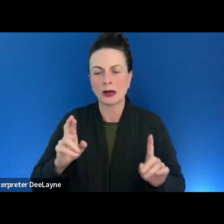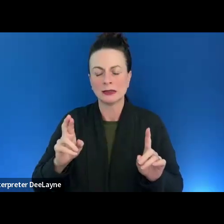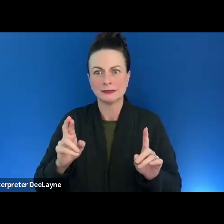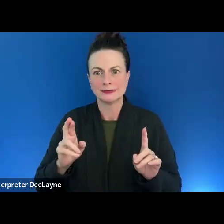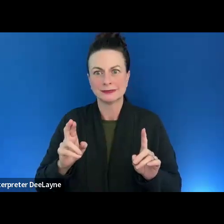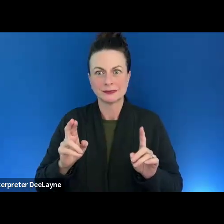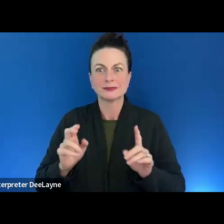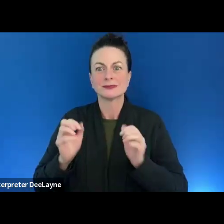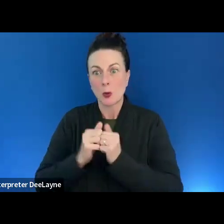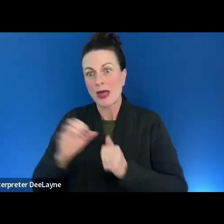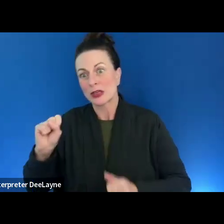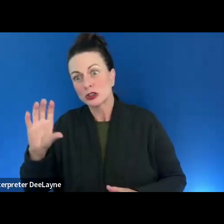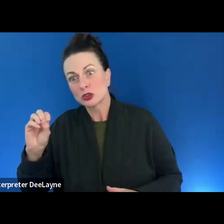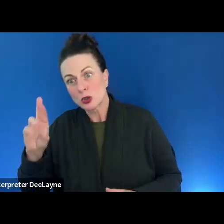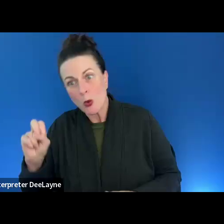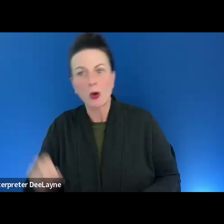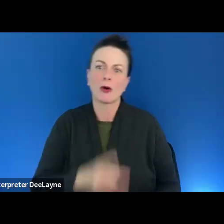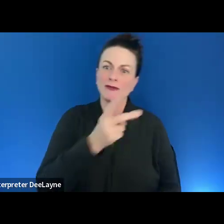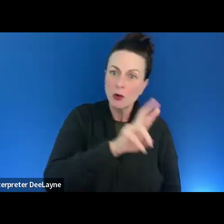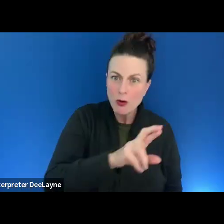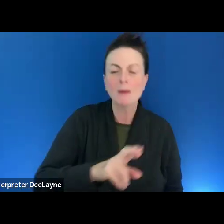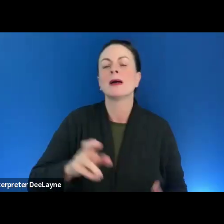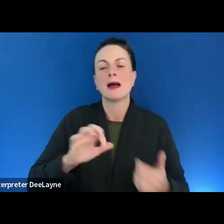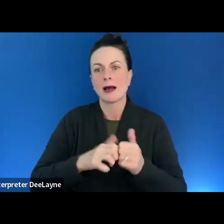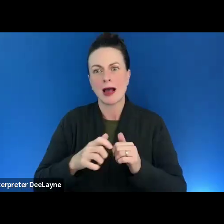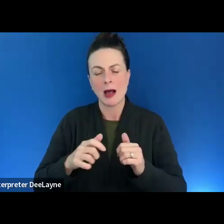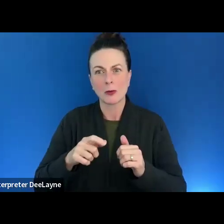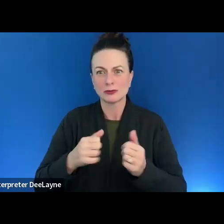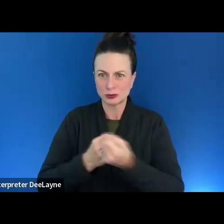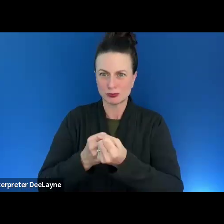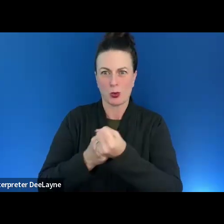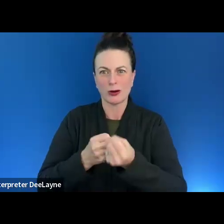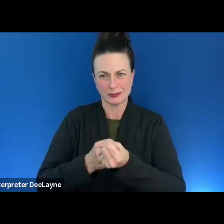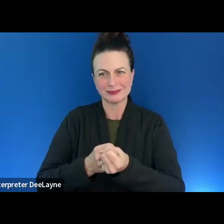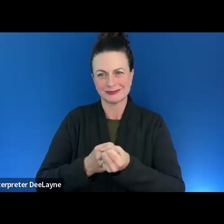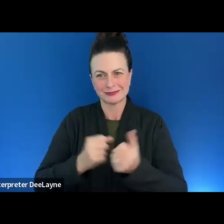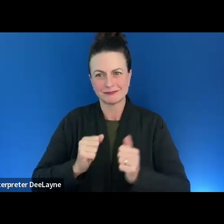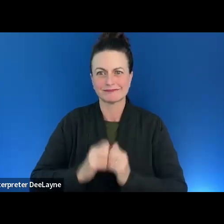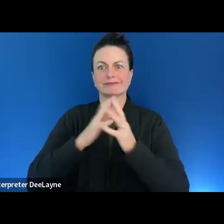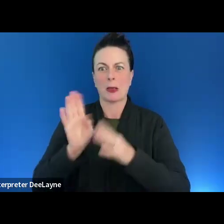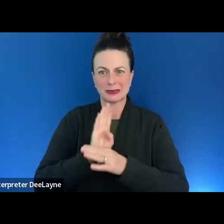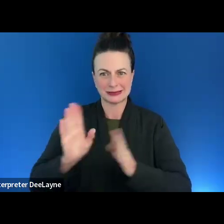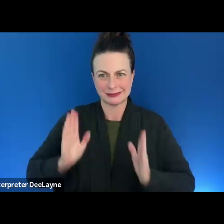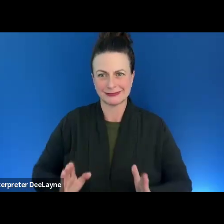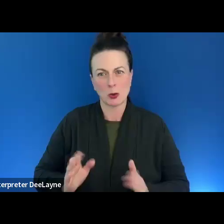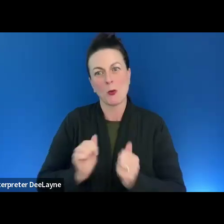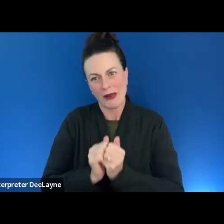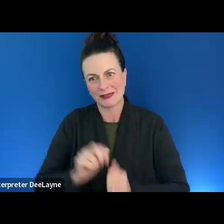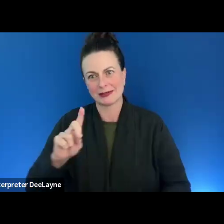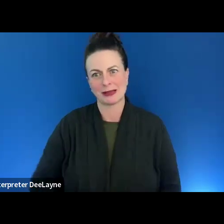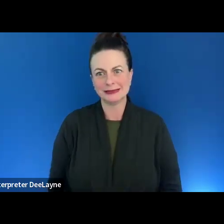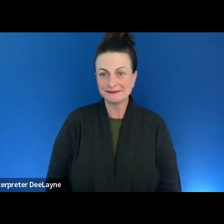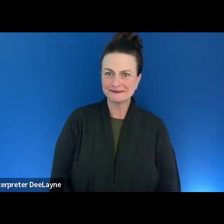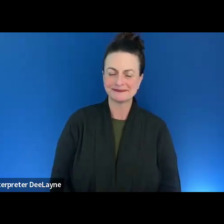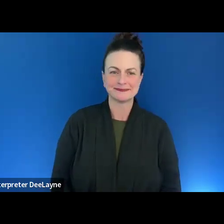call with SCORE or even with Voc Rehab, how you can also support entrepreneurs with disabilities.